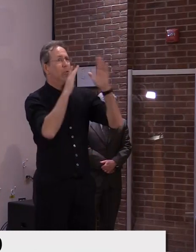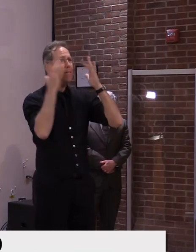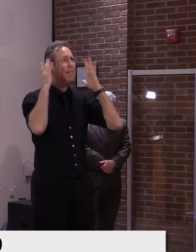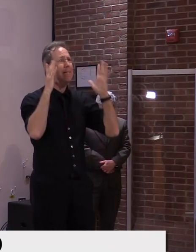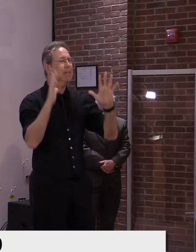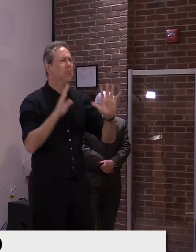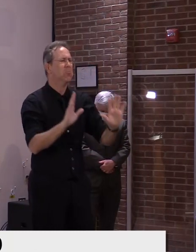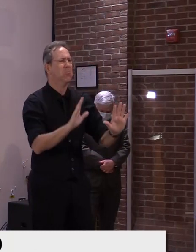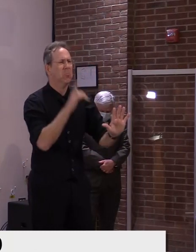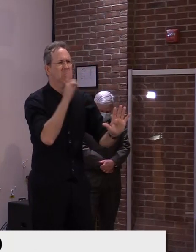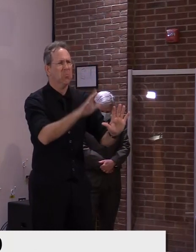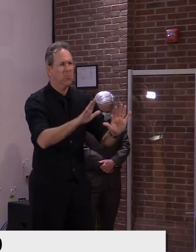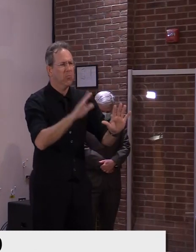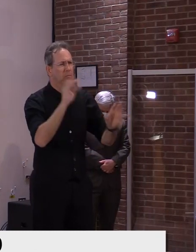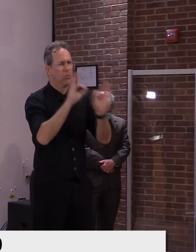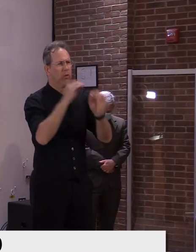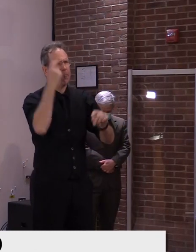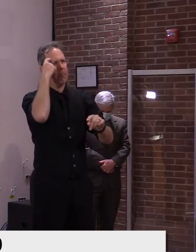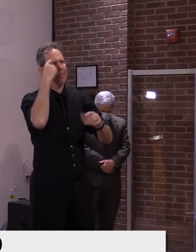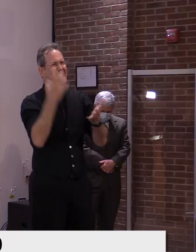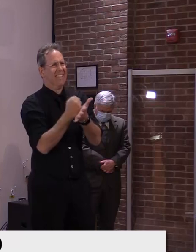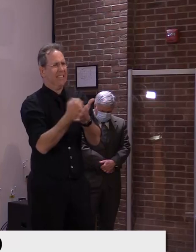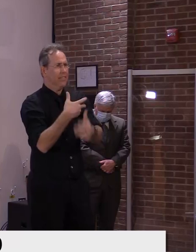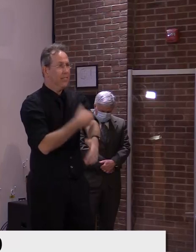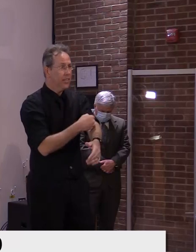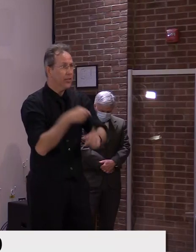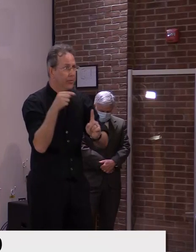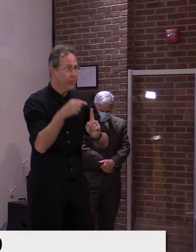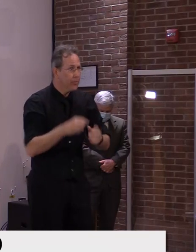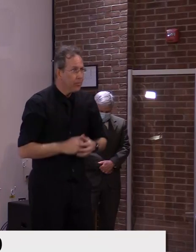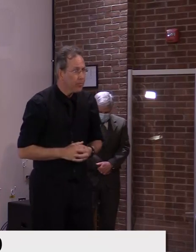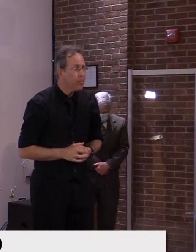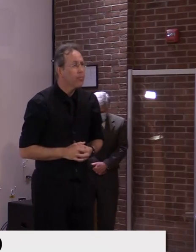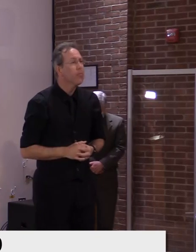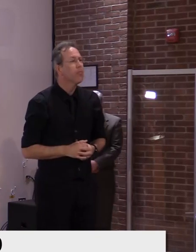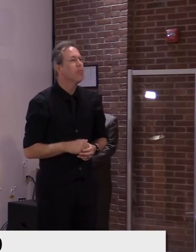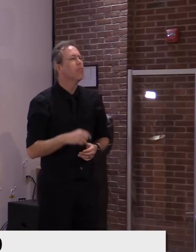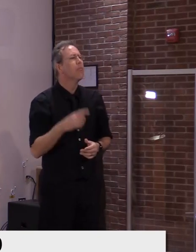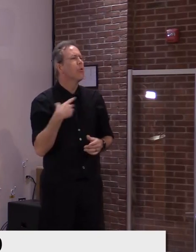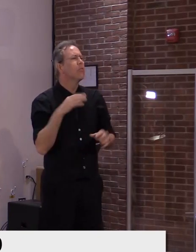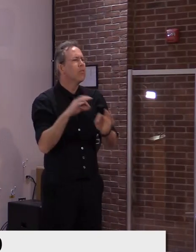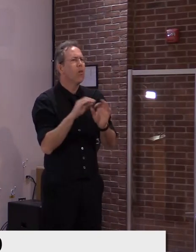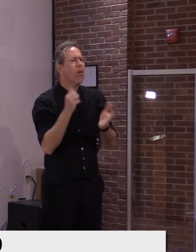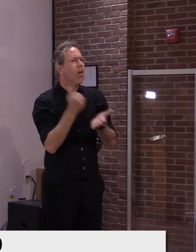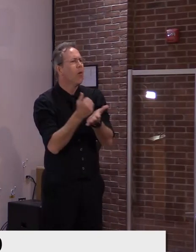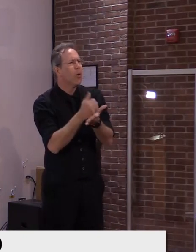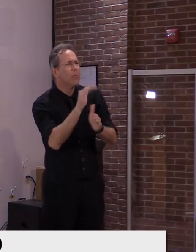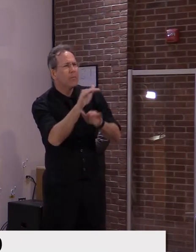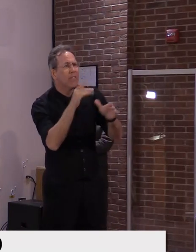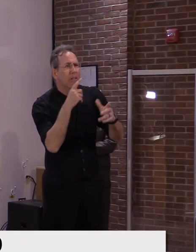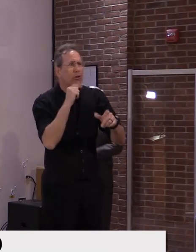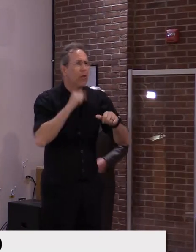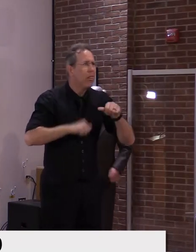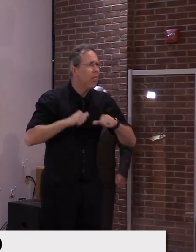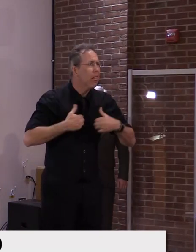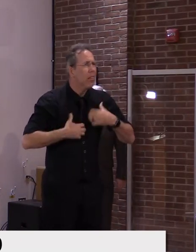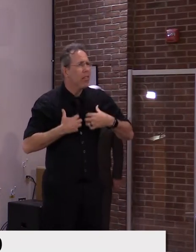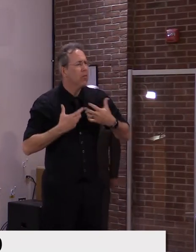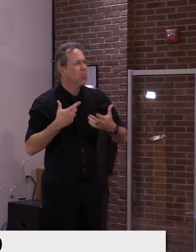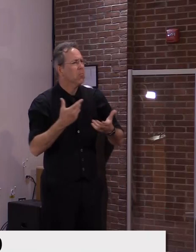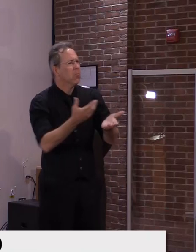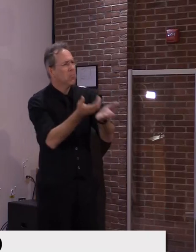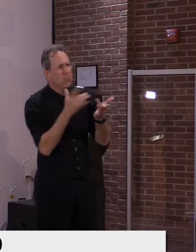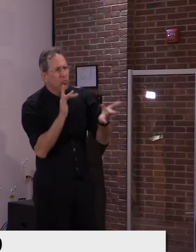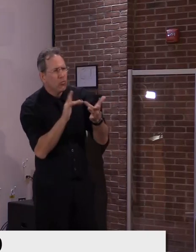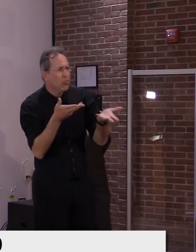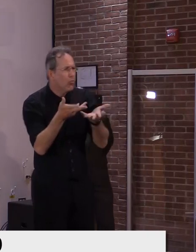isn't 100% effective against the variant. It's still going to be effective in a large number of times, just not as